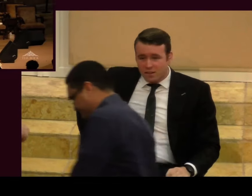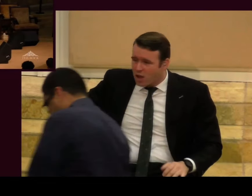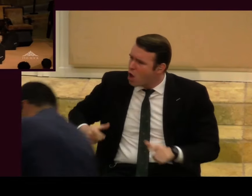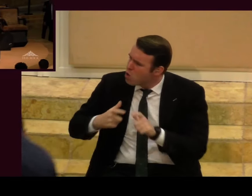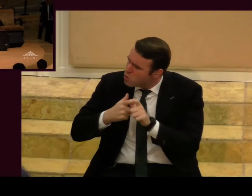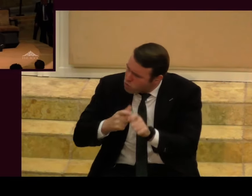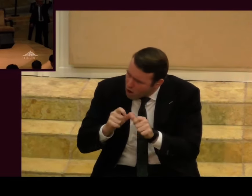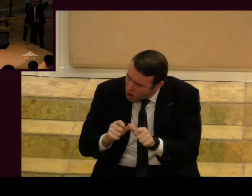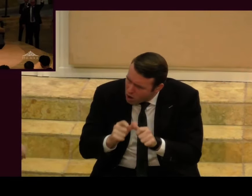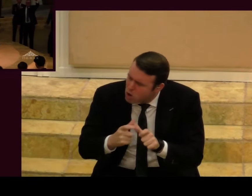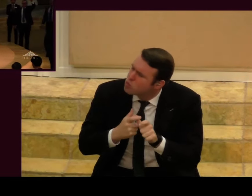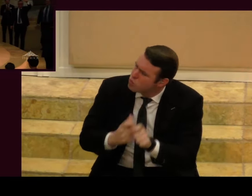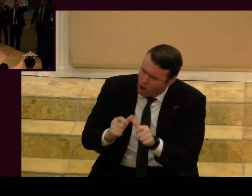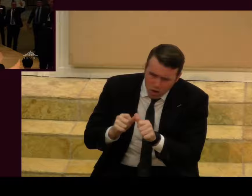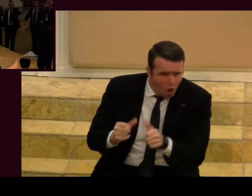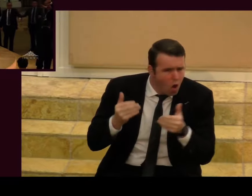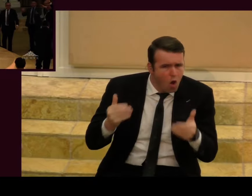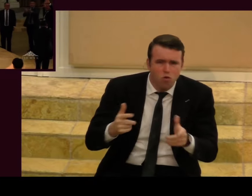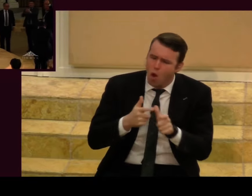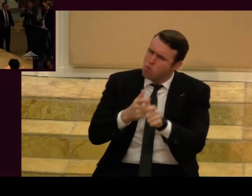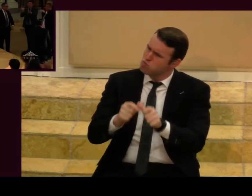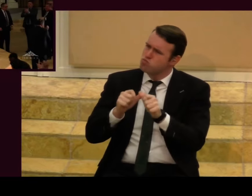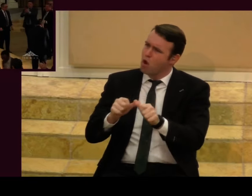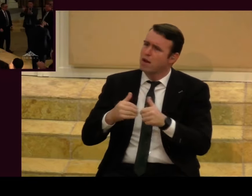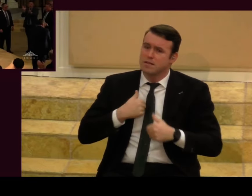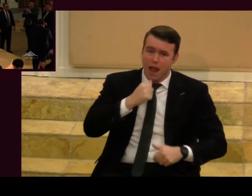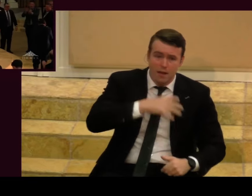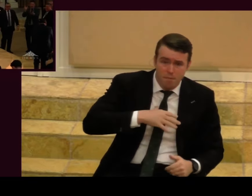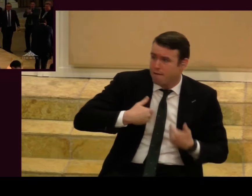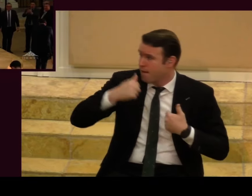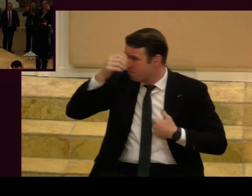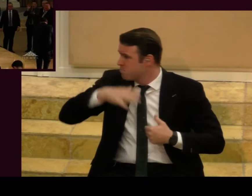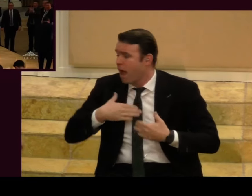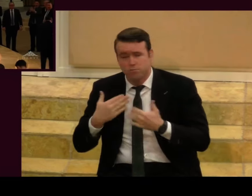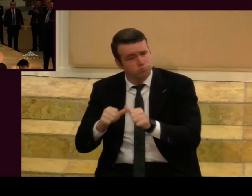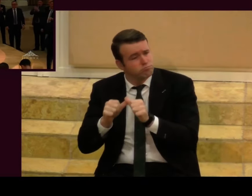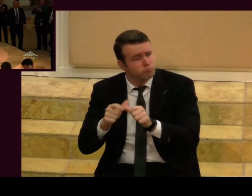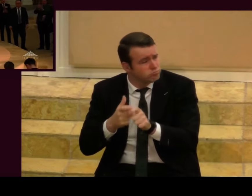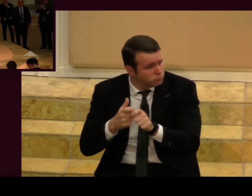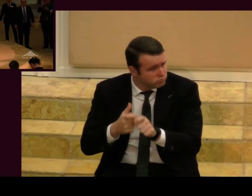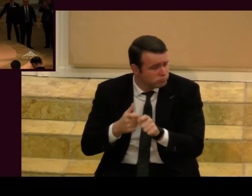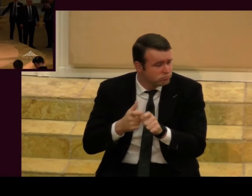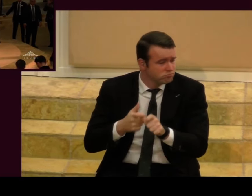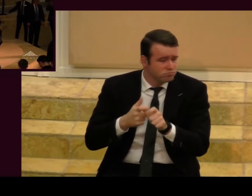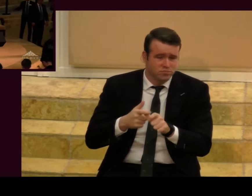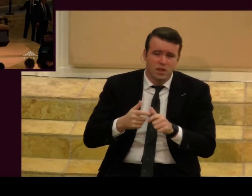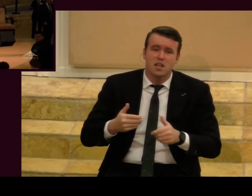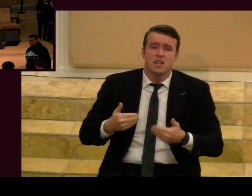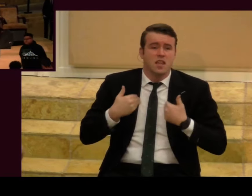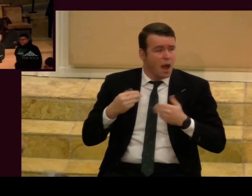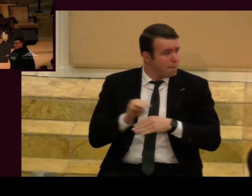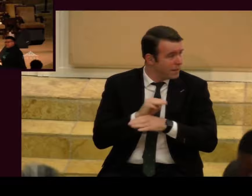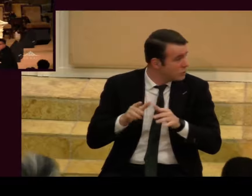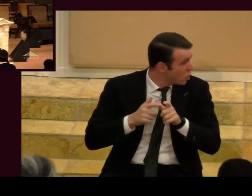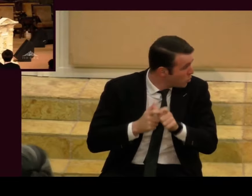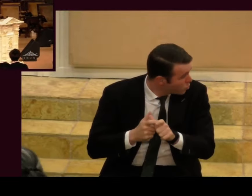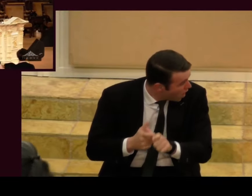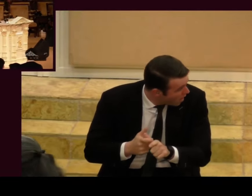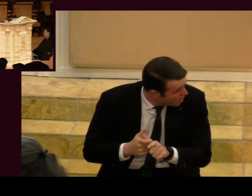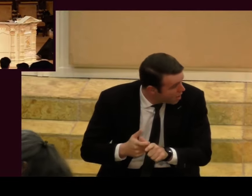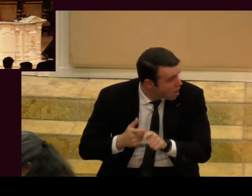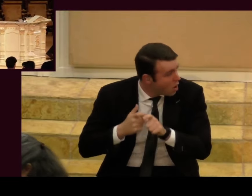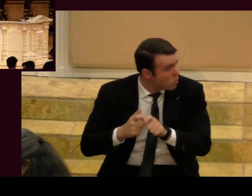Run on, young man, run on. Run on, young woman, run on. Run on, young minister, run